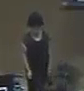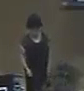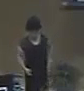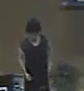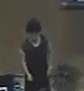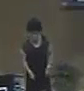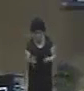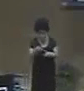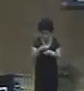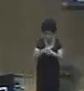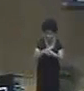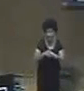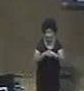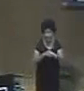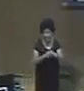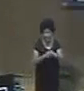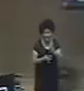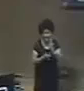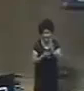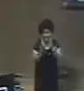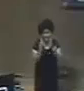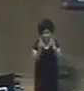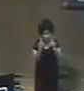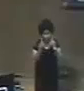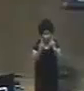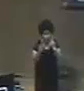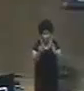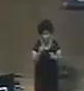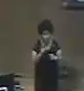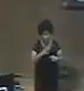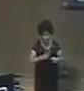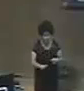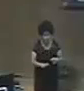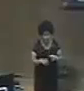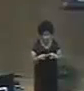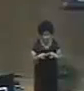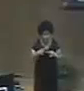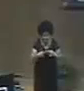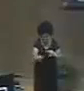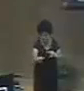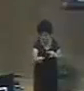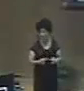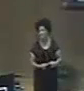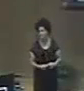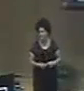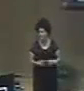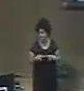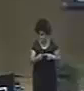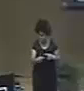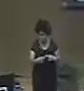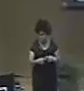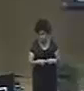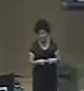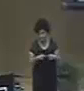and digitally fluent is being consistent. So if they go to Facebook, it's consistent.